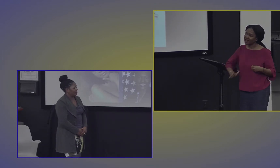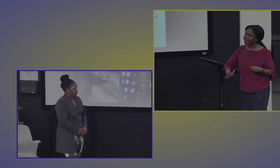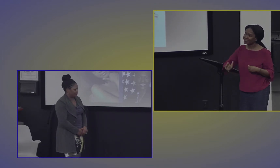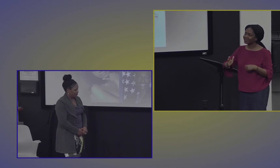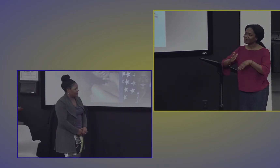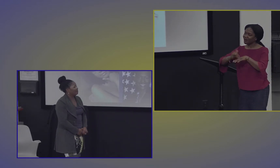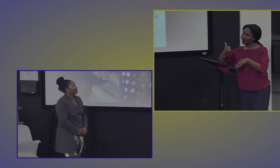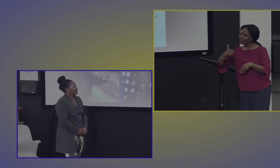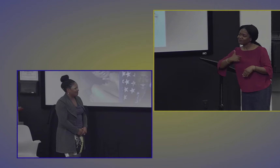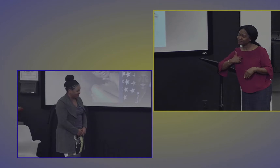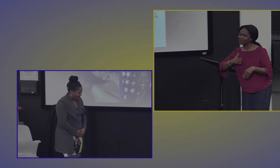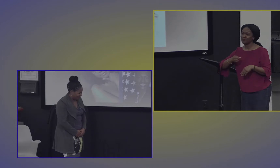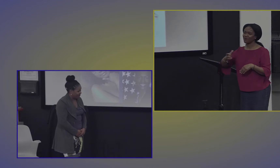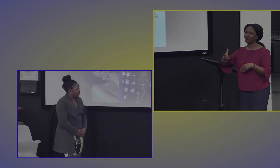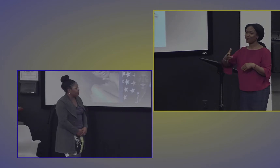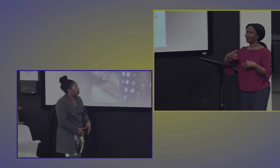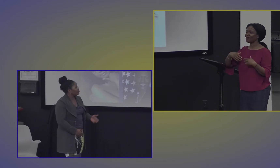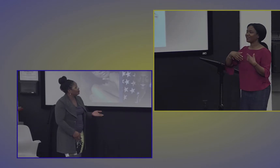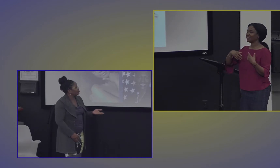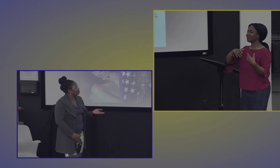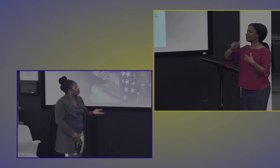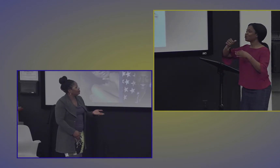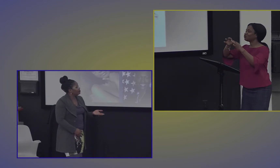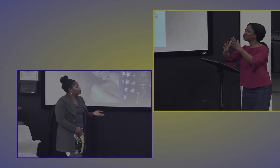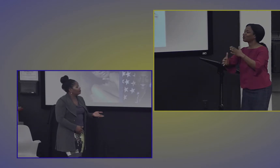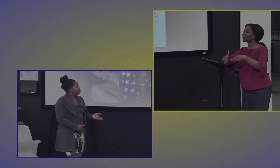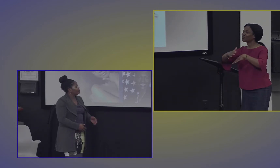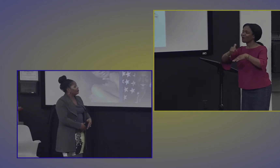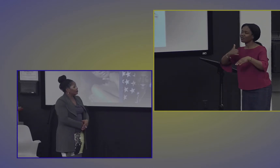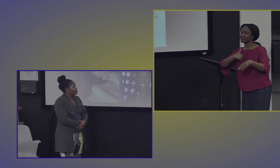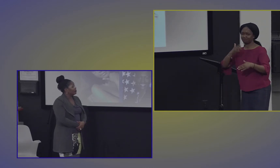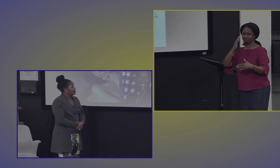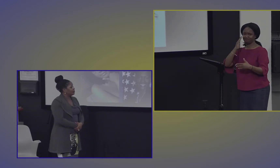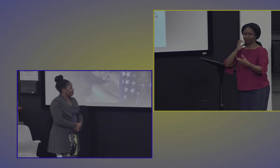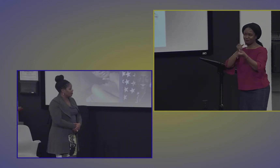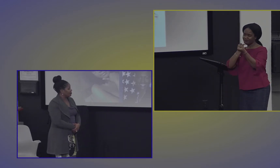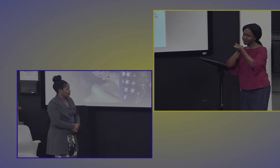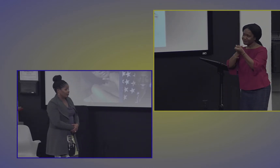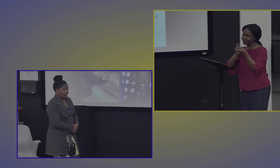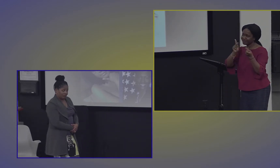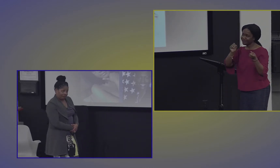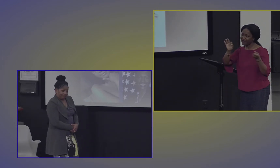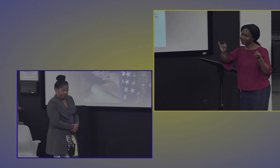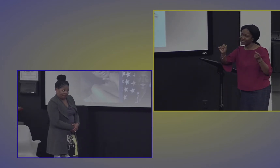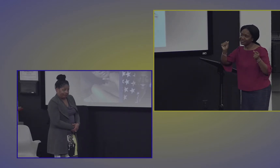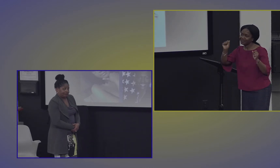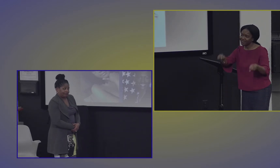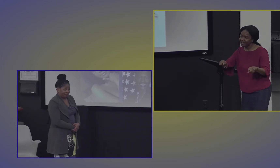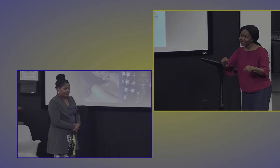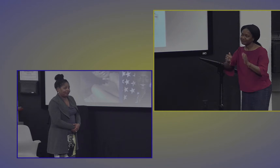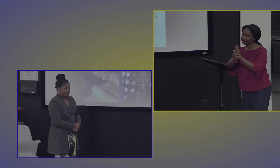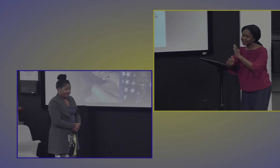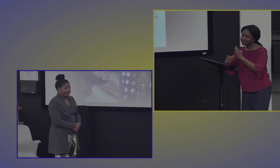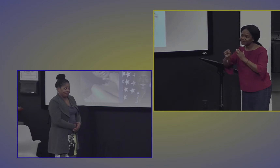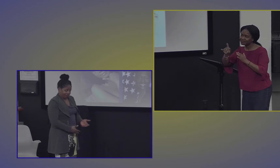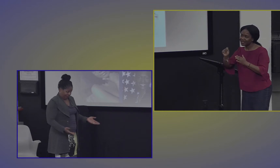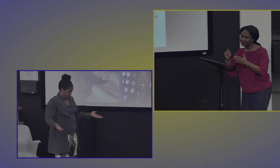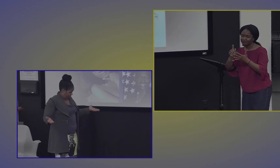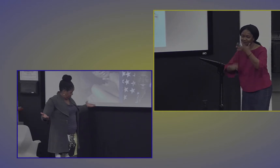And I often rely on deaf people asking me to interpret, or other interpreters calling me because they